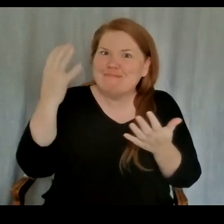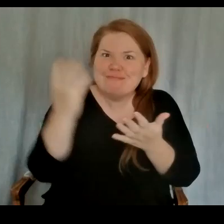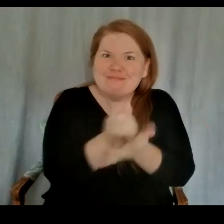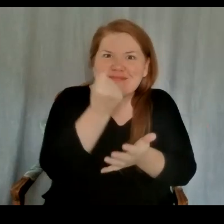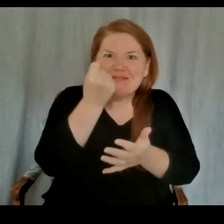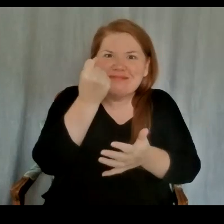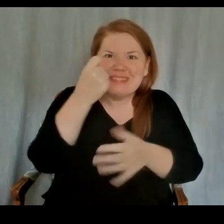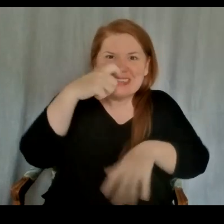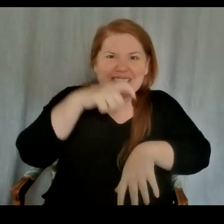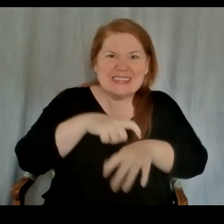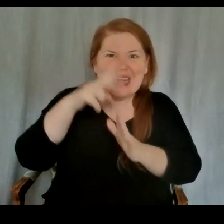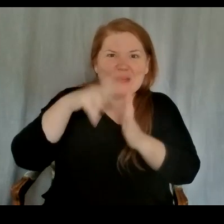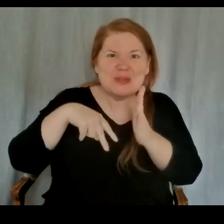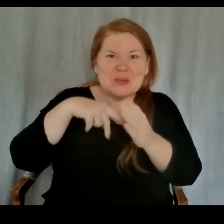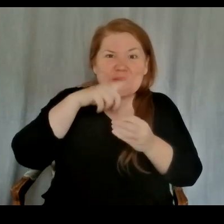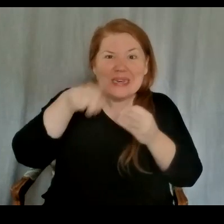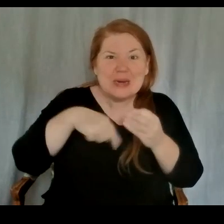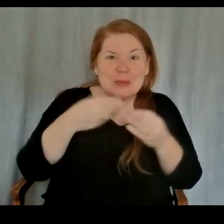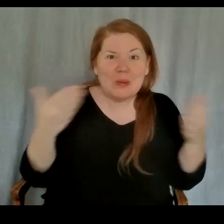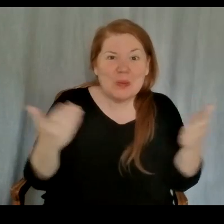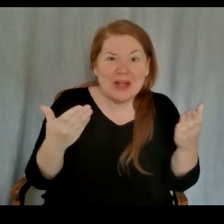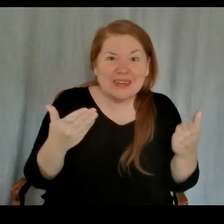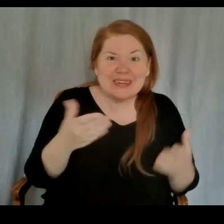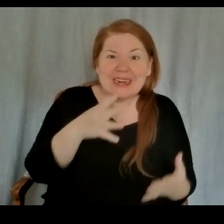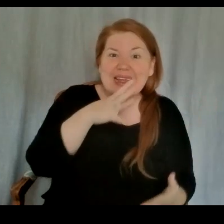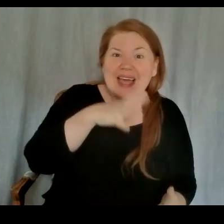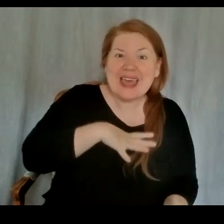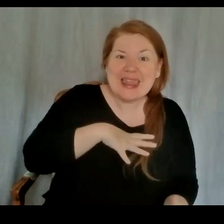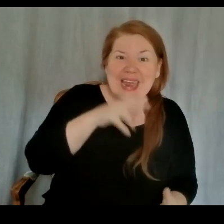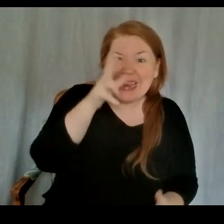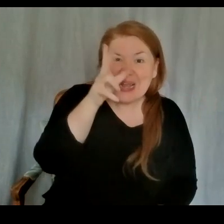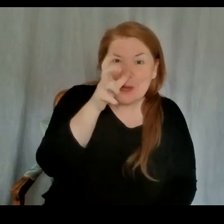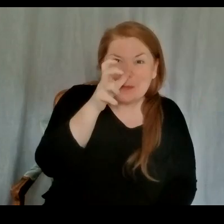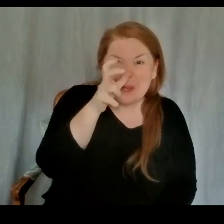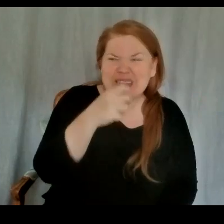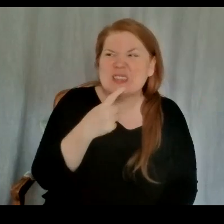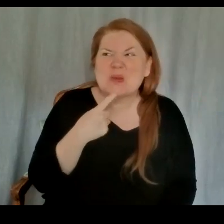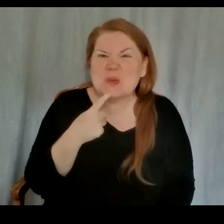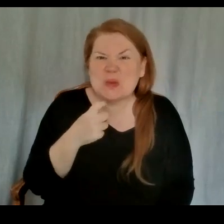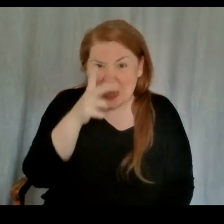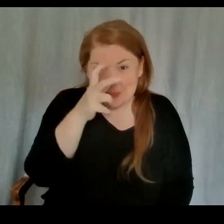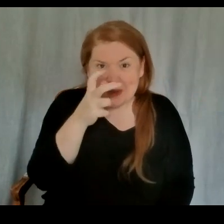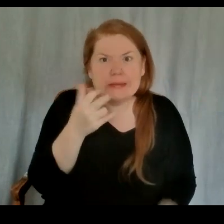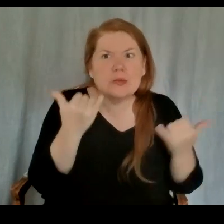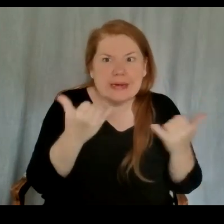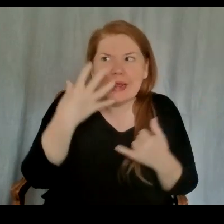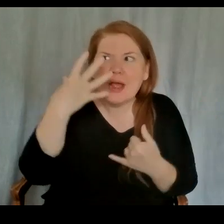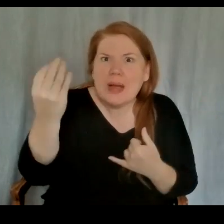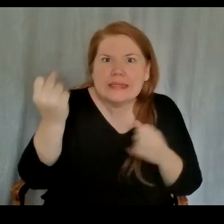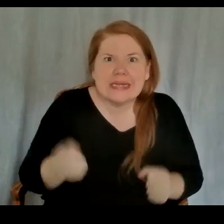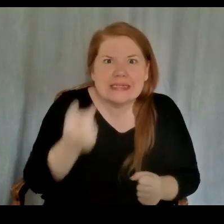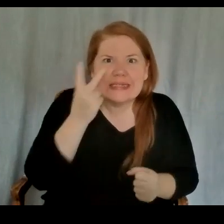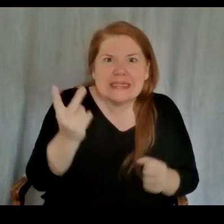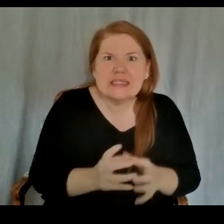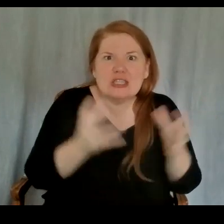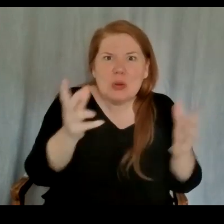We are going to read about ladybugs and other insects. We see a lot of bugs outside right now, don't we? So, the book I'm going to read you,